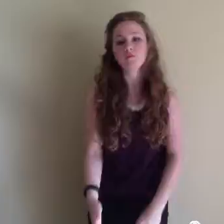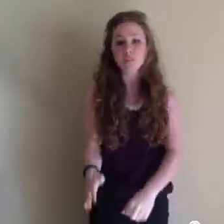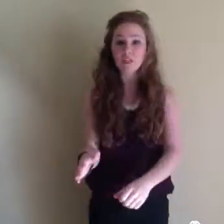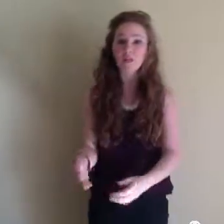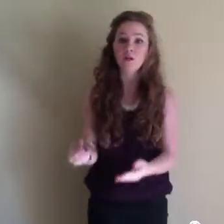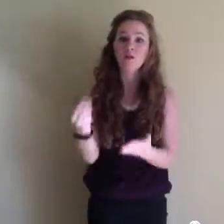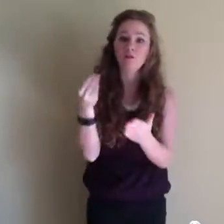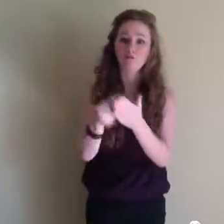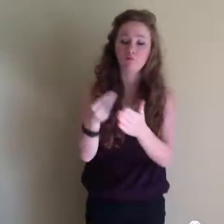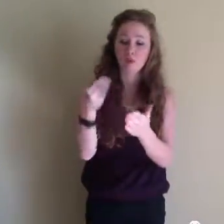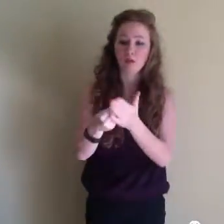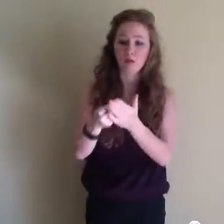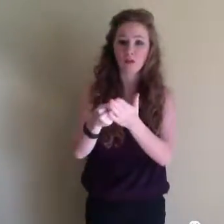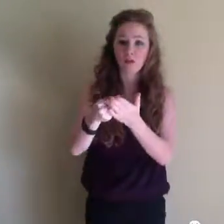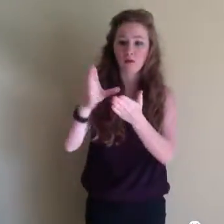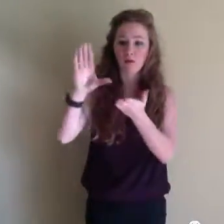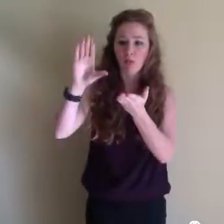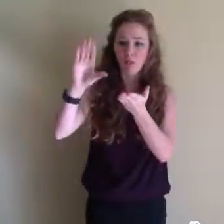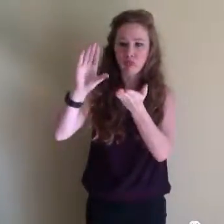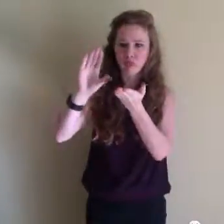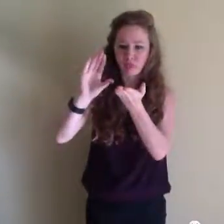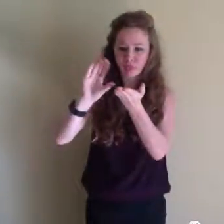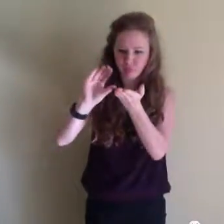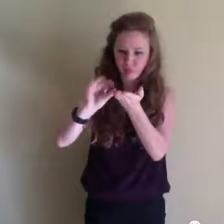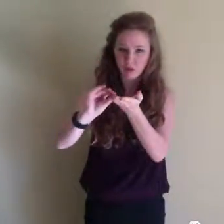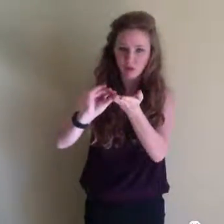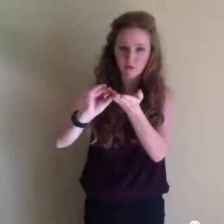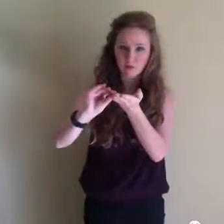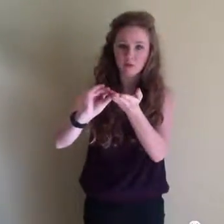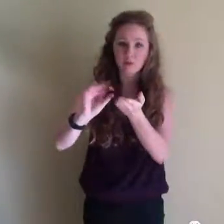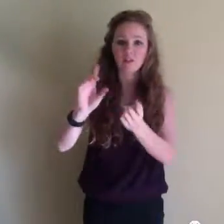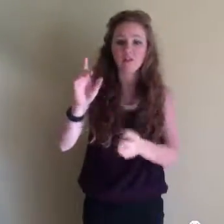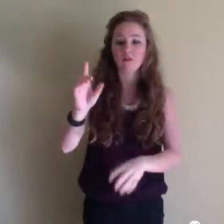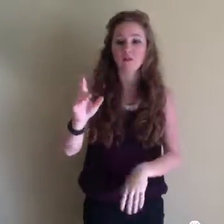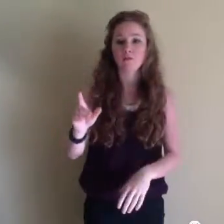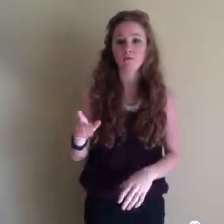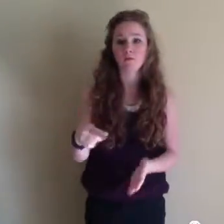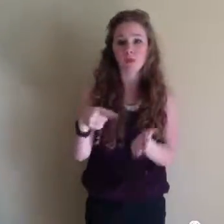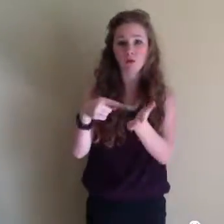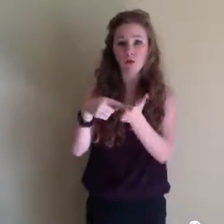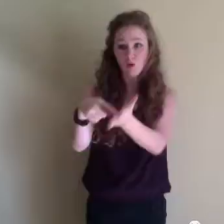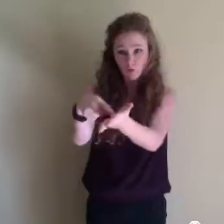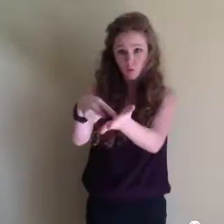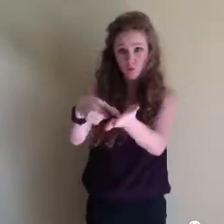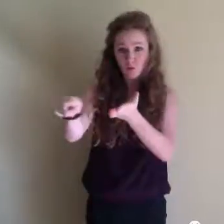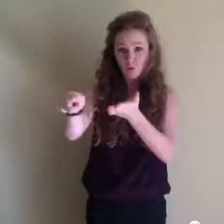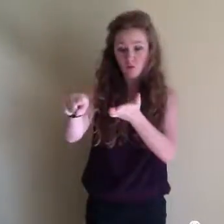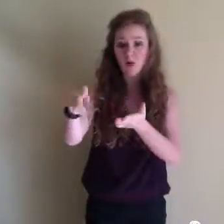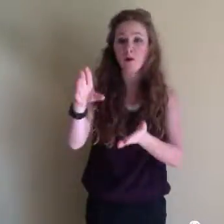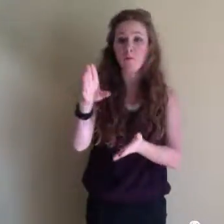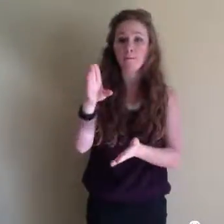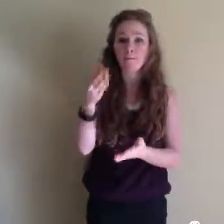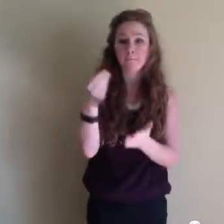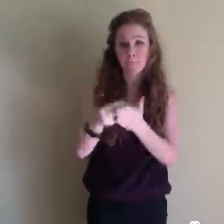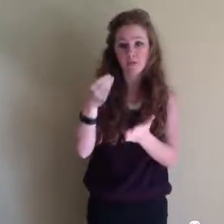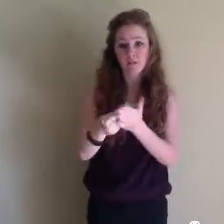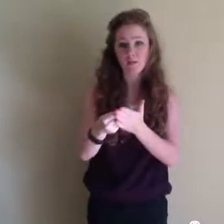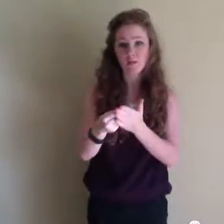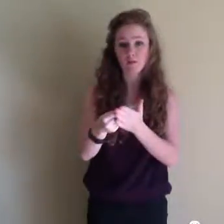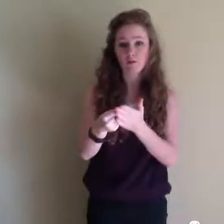So what was the biggest impact from the war? There was so much debt and loss of money.